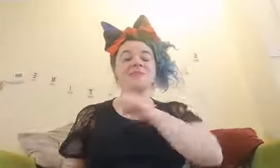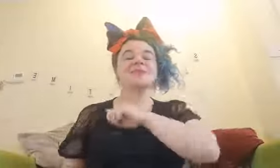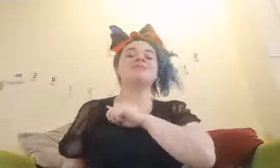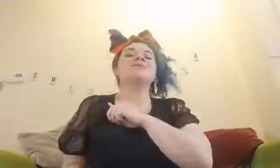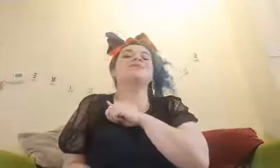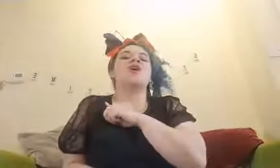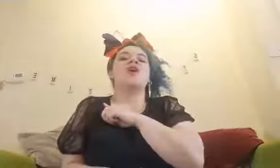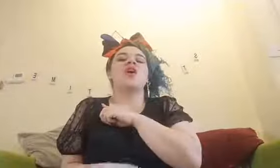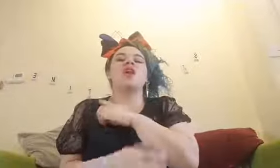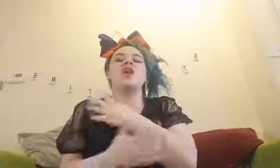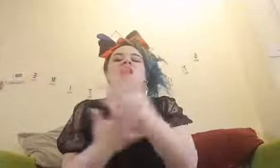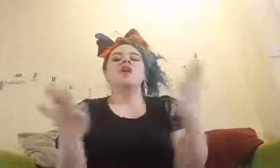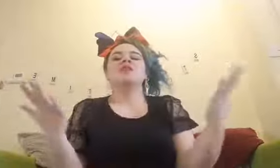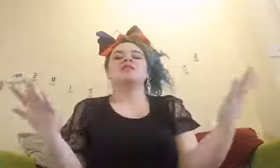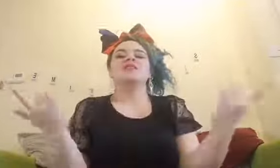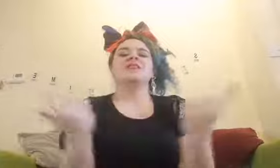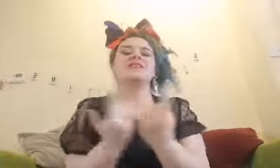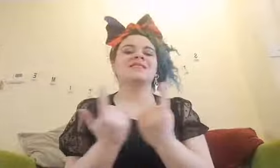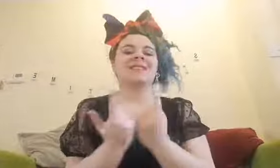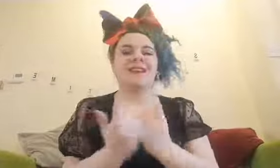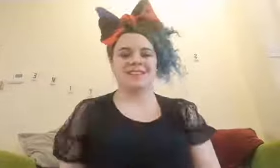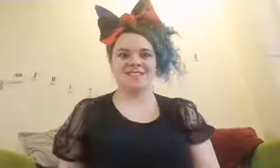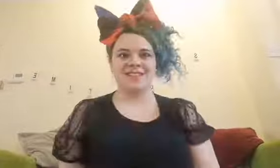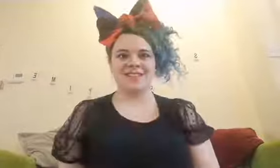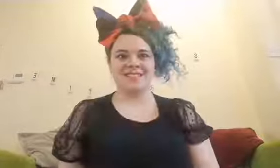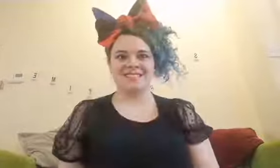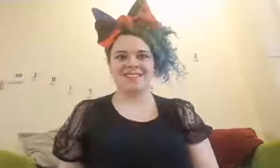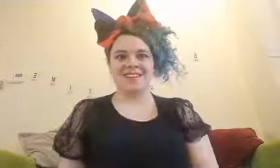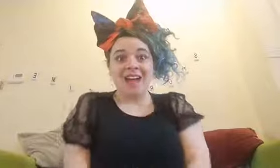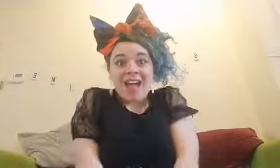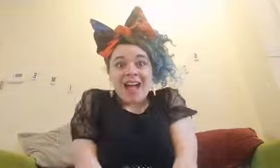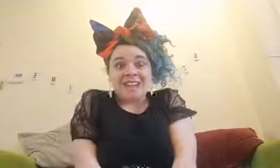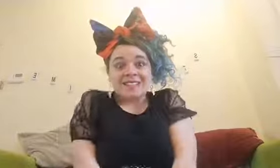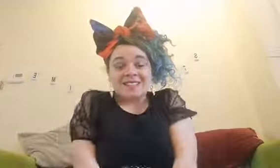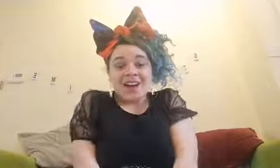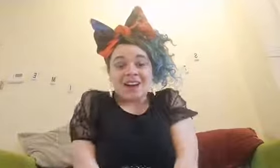because we've got loads and loads of things that we're gonna do. So